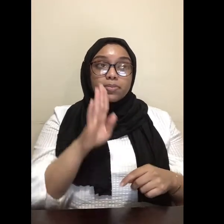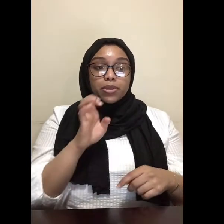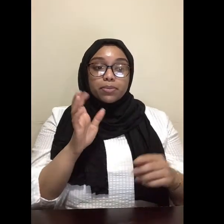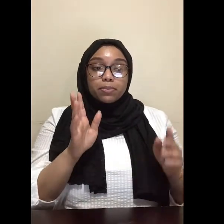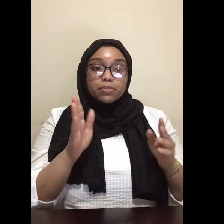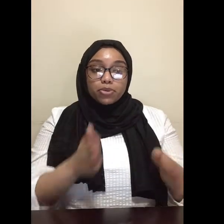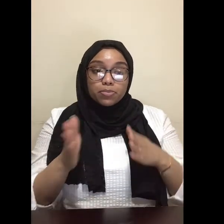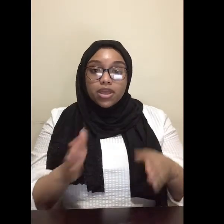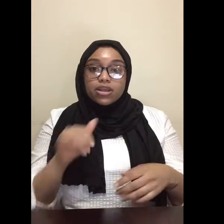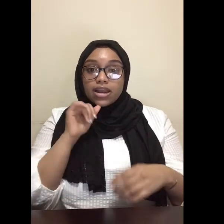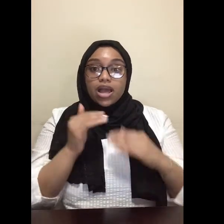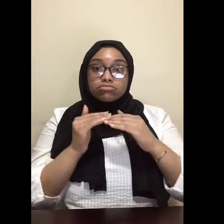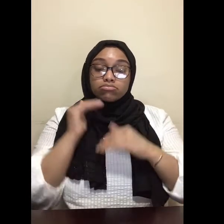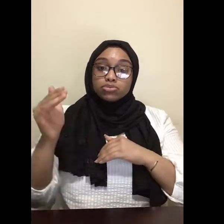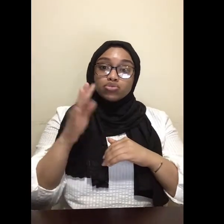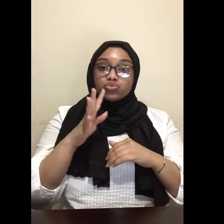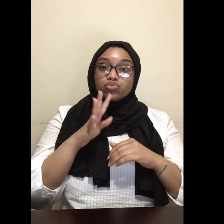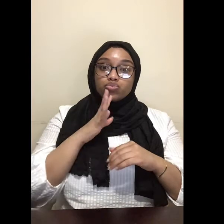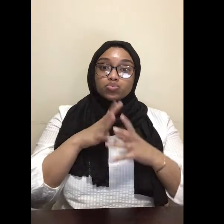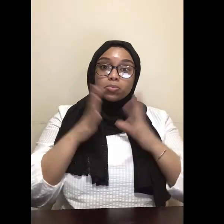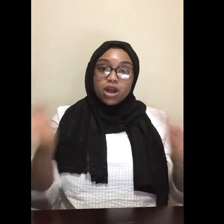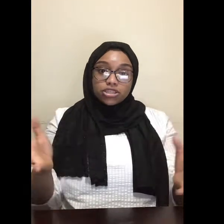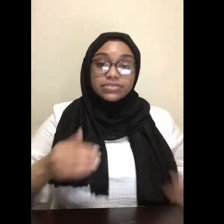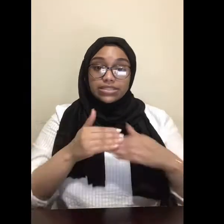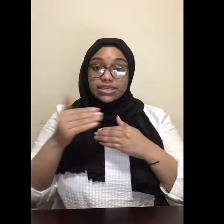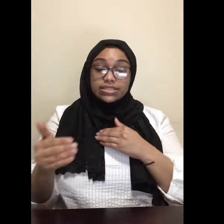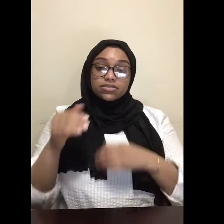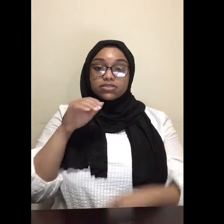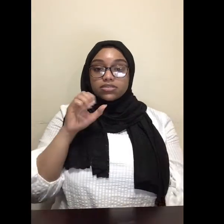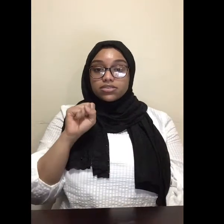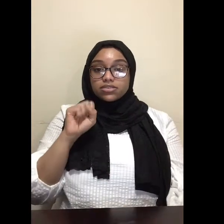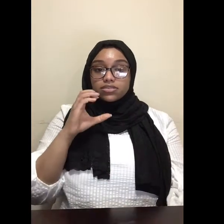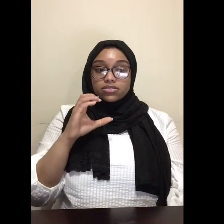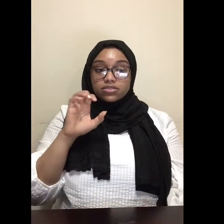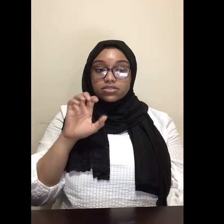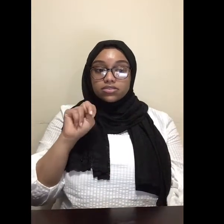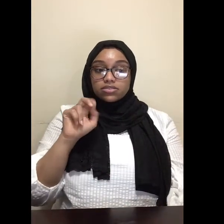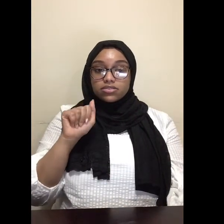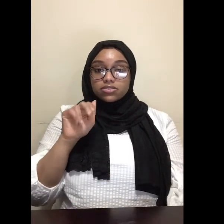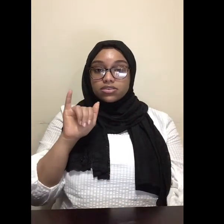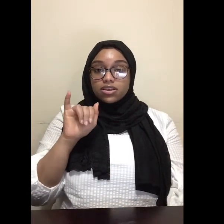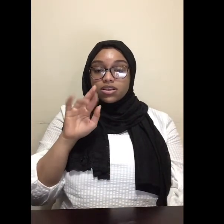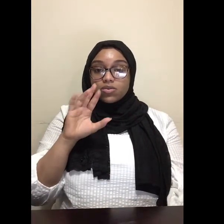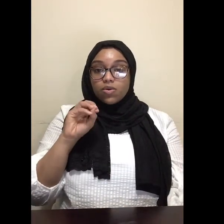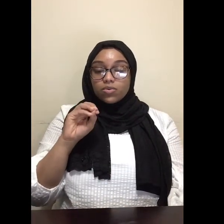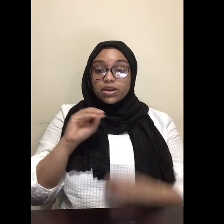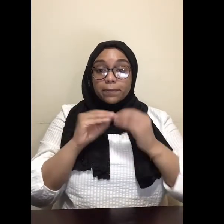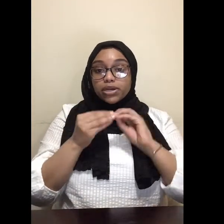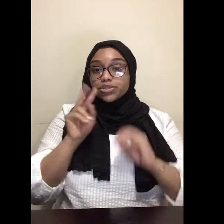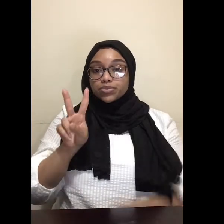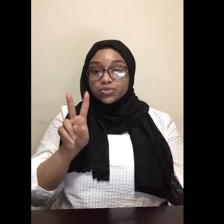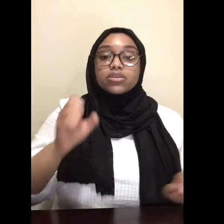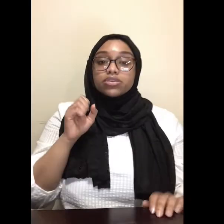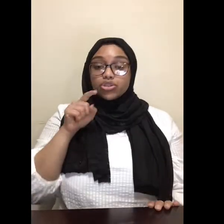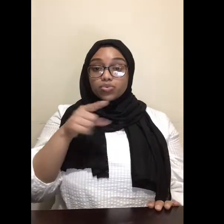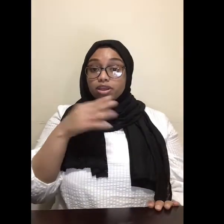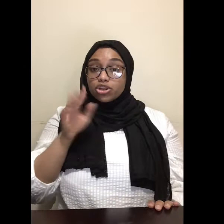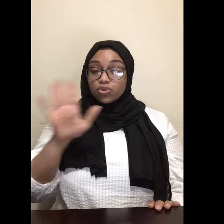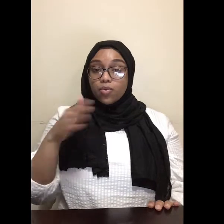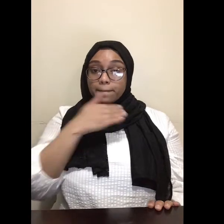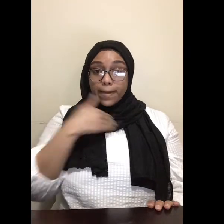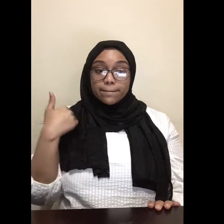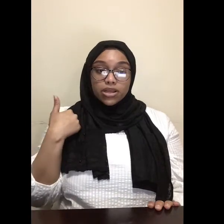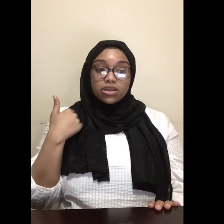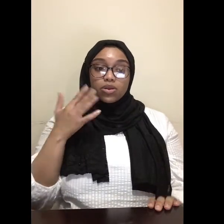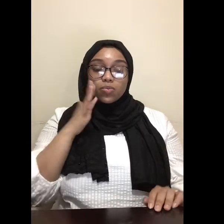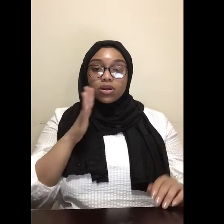2. You and a fellow board member were asked to work together to plan an upcoming event. During your first meeting, you divided up